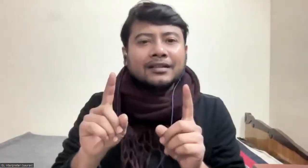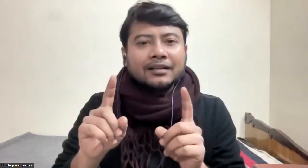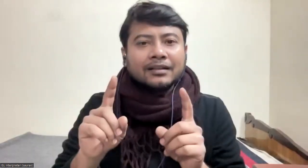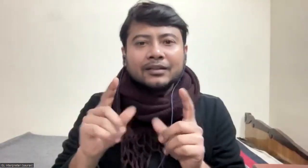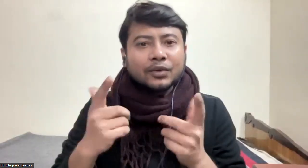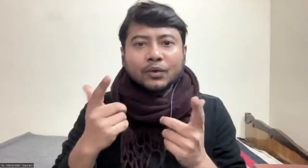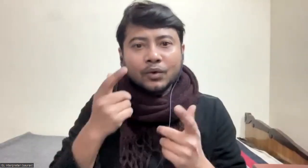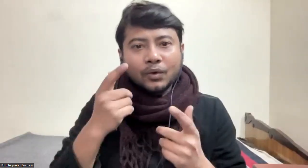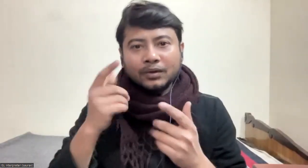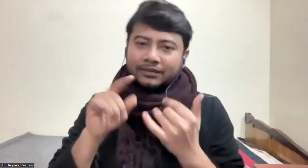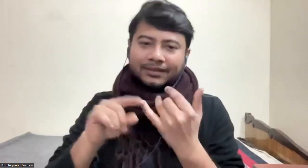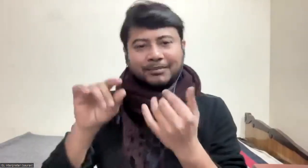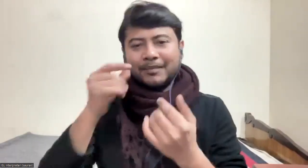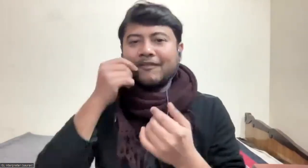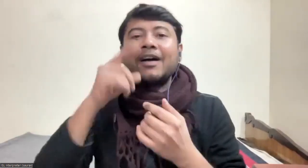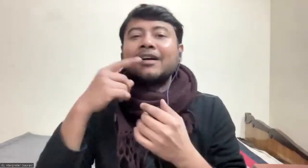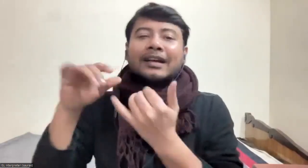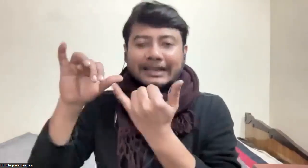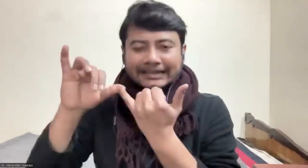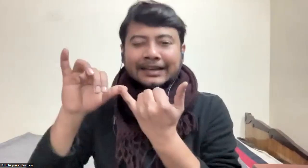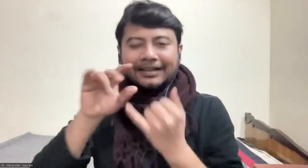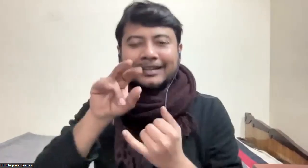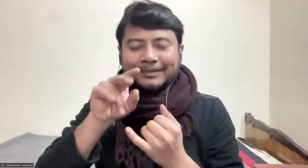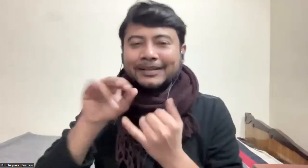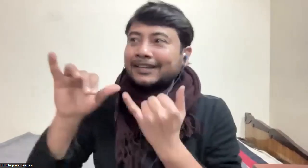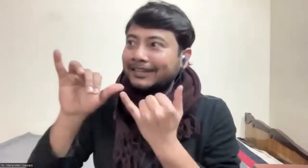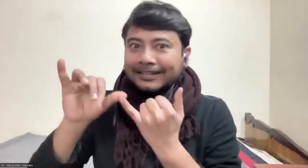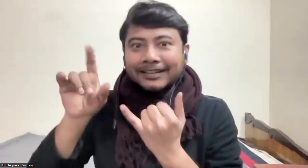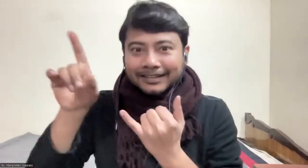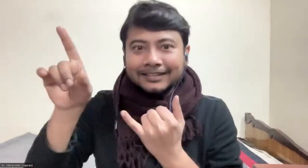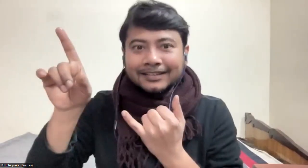with Krishna is chanting his names and no other way.